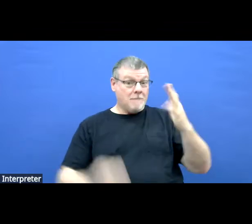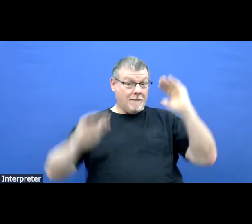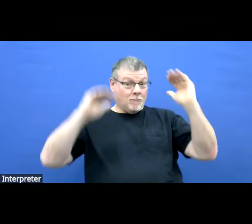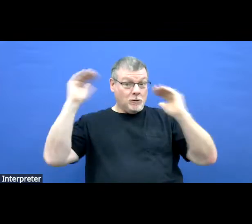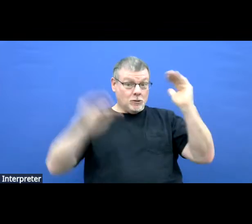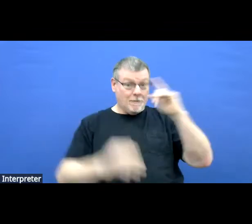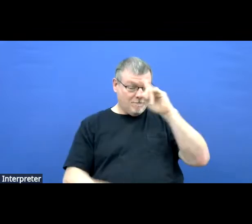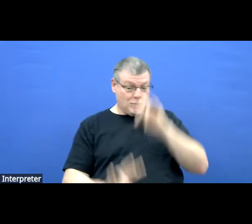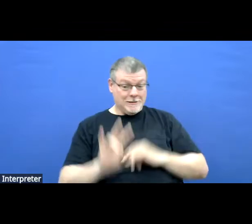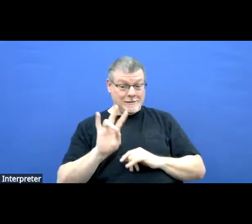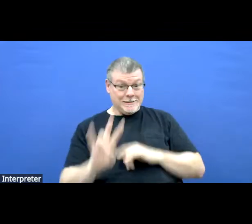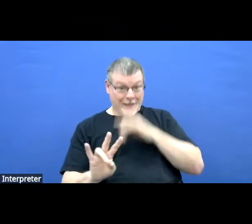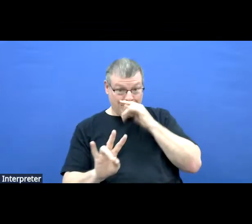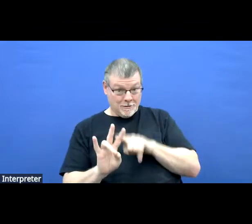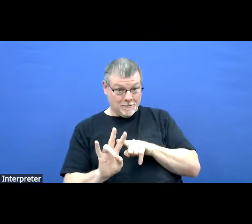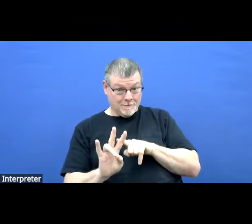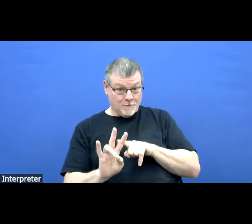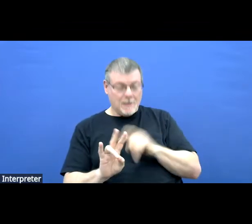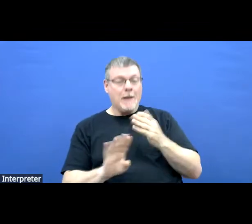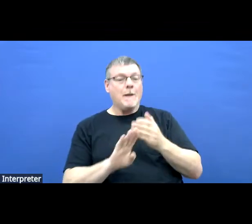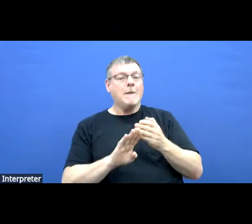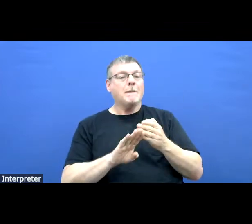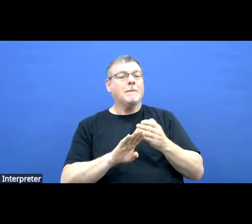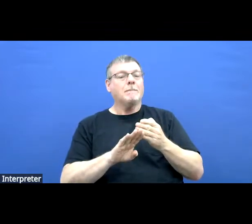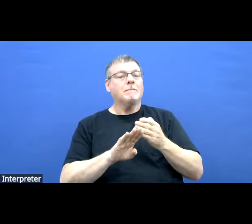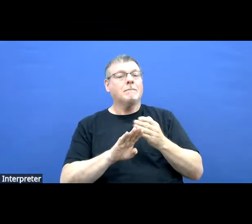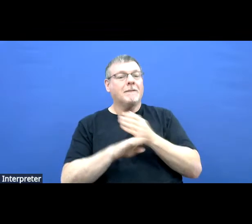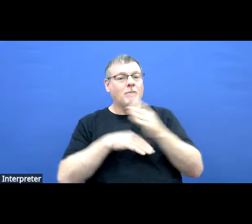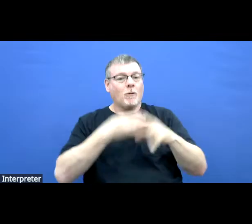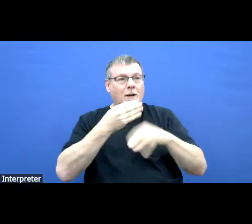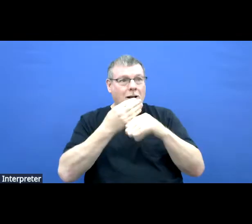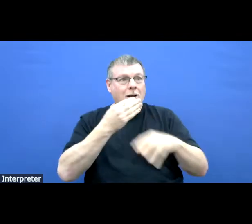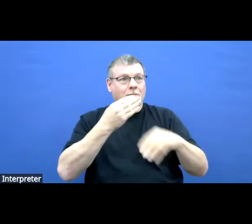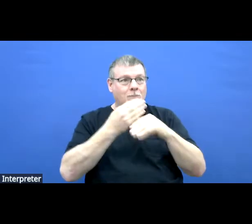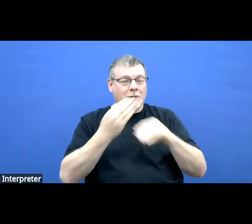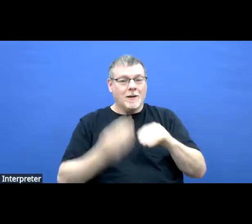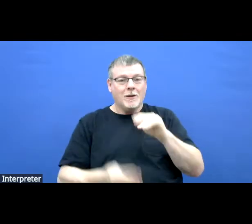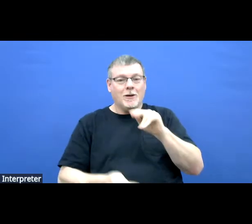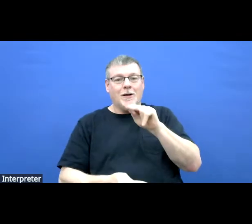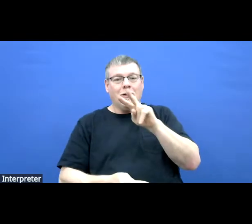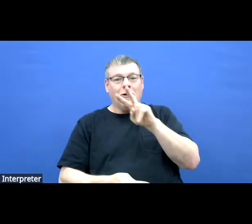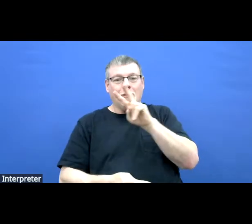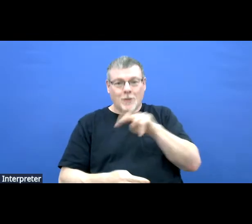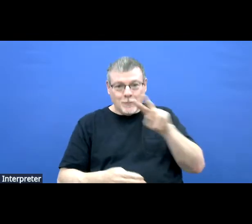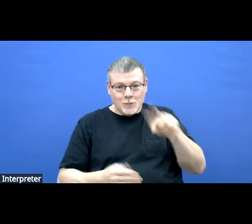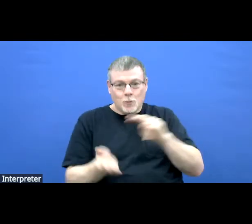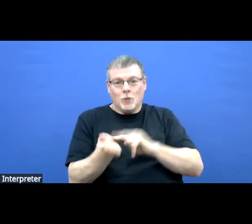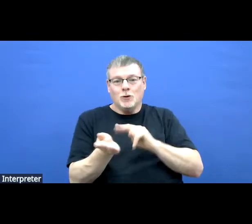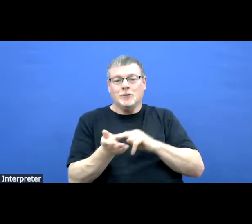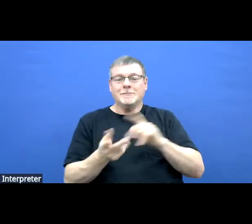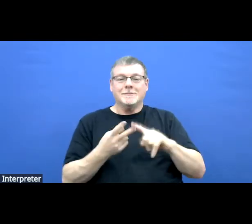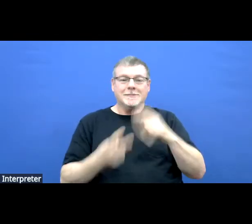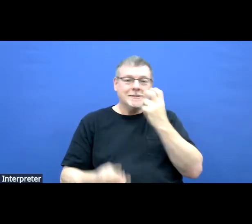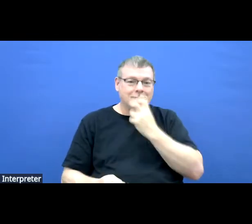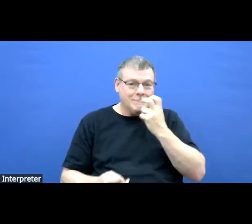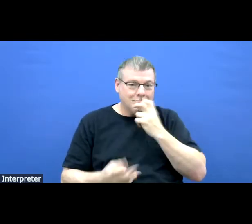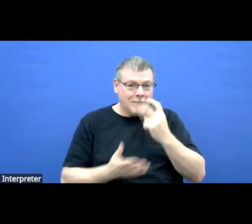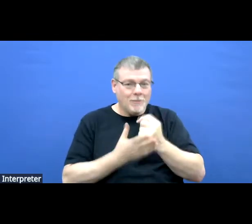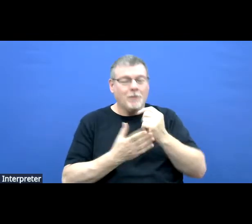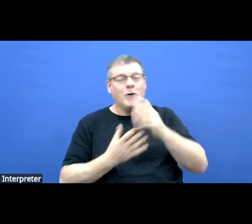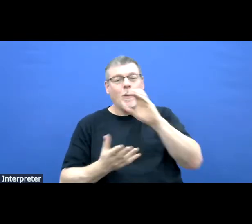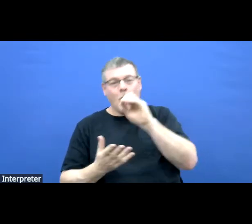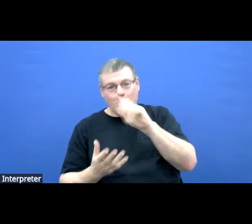7 kids before we start adding the 22 nurses that work for us, and the speech therapists, and the